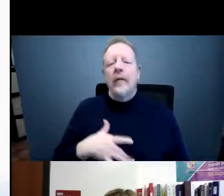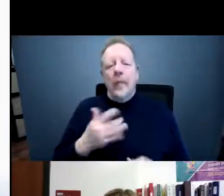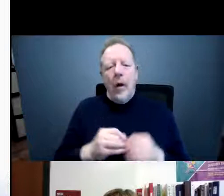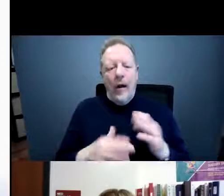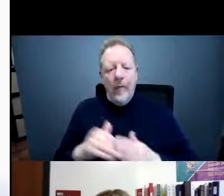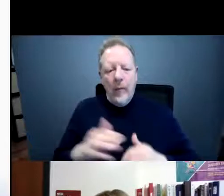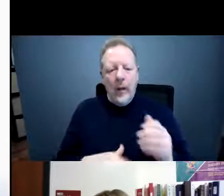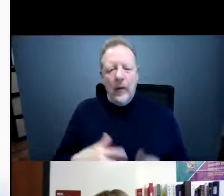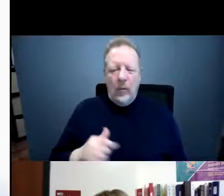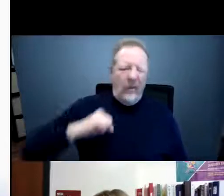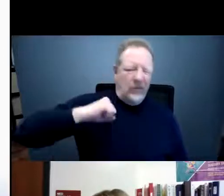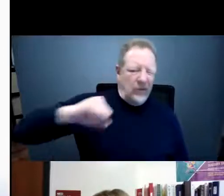which happens a lot when people don't